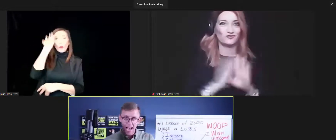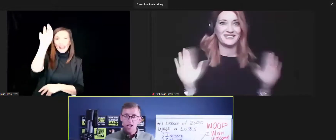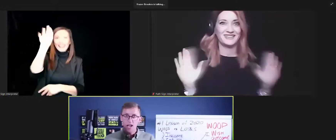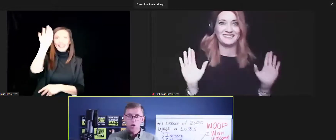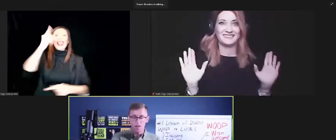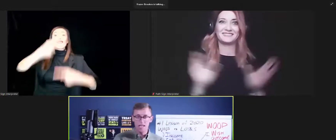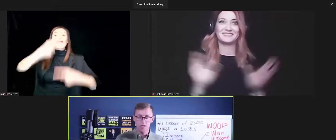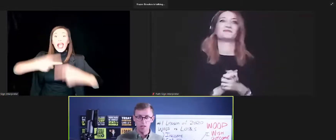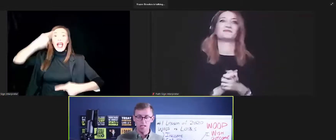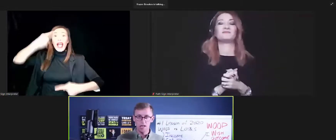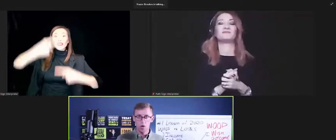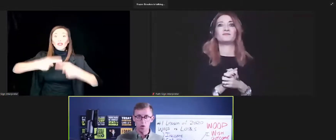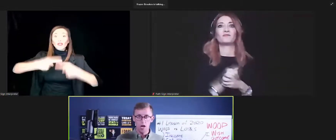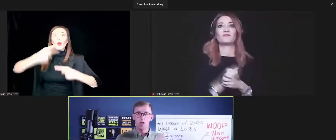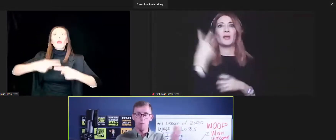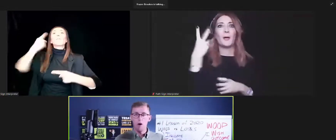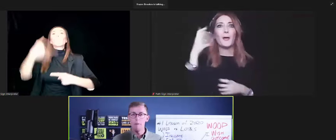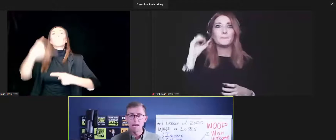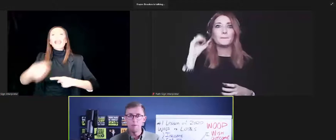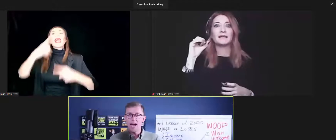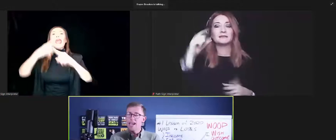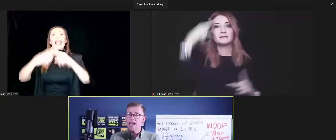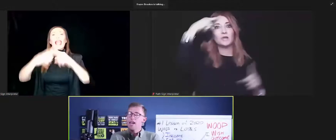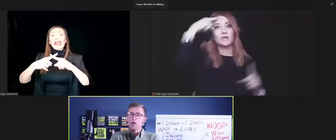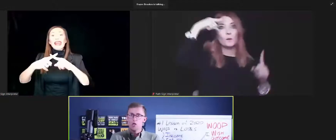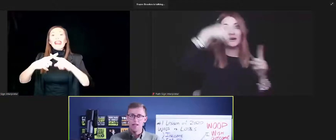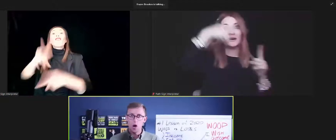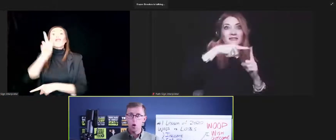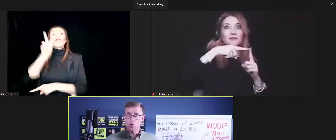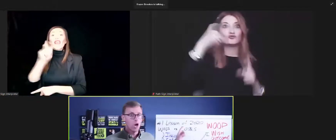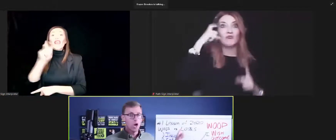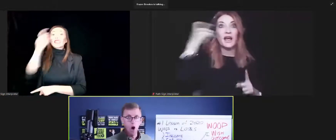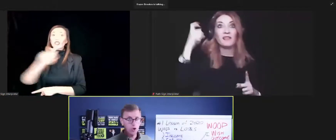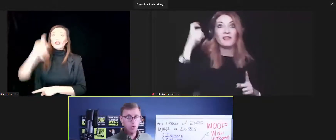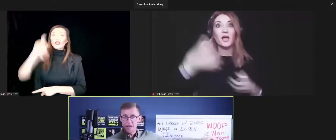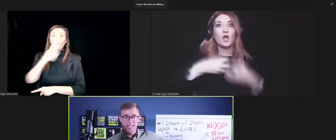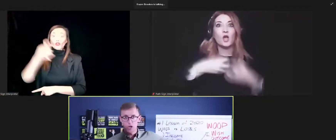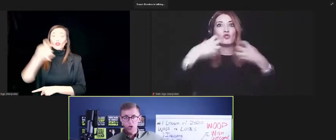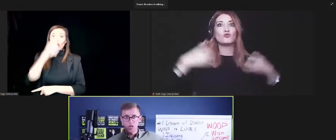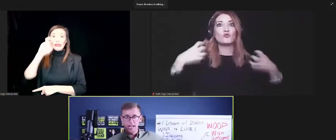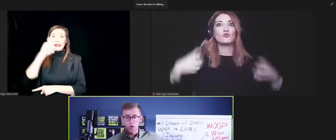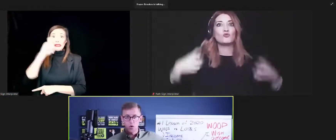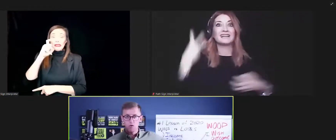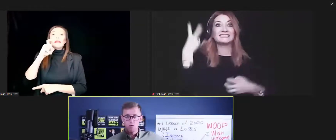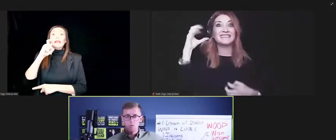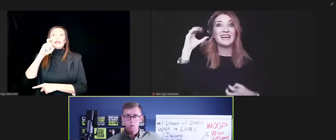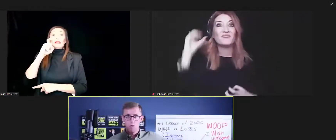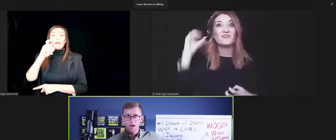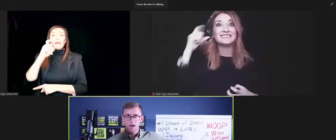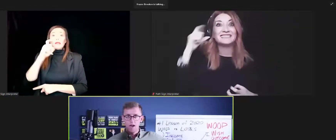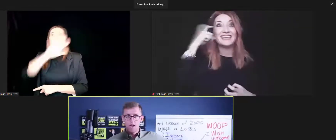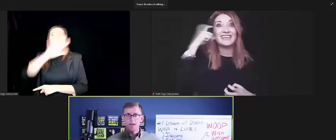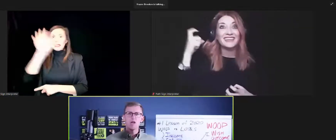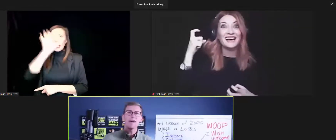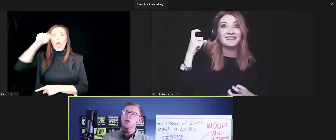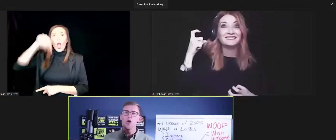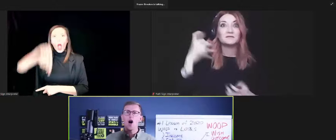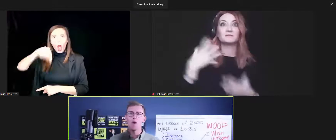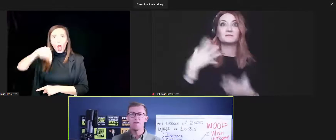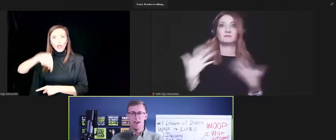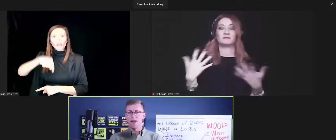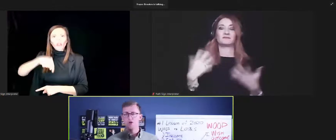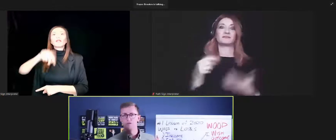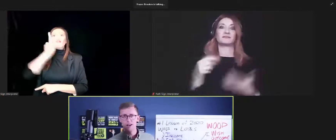today, 20 goals. Tomorrow being Monday, 20 goals. Not repeating the Sunday goals. Now, you might start